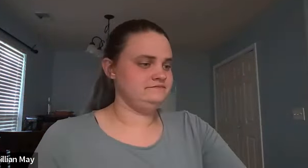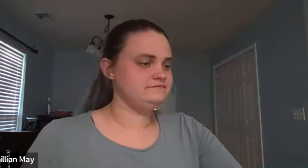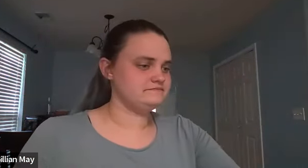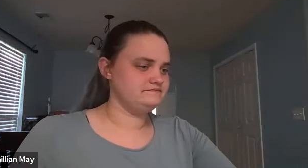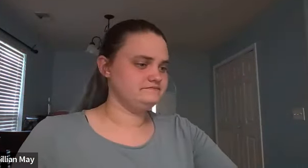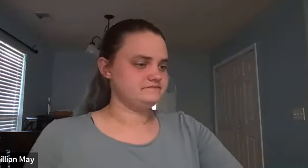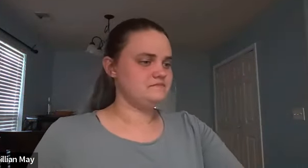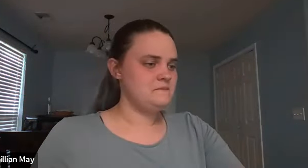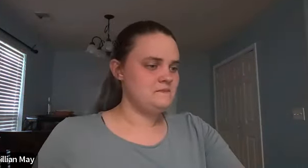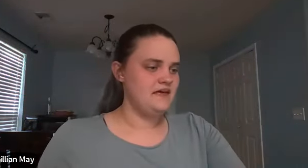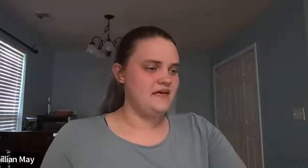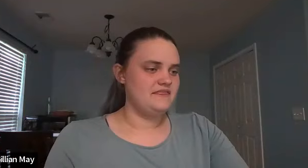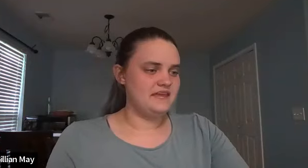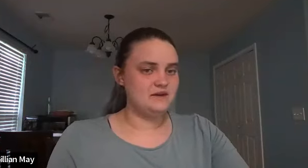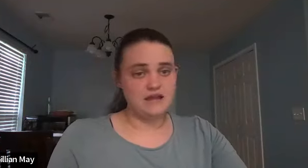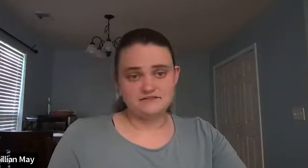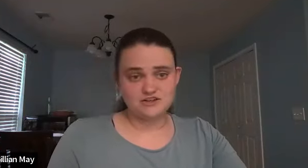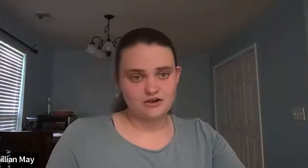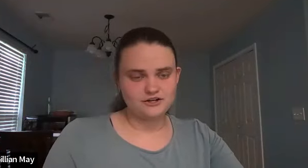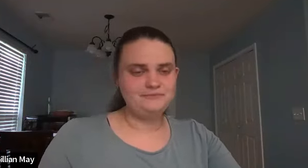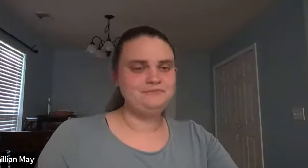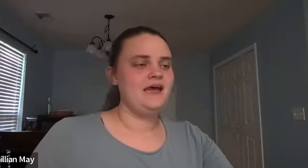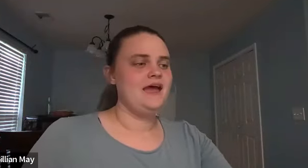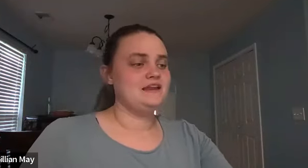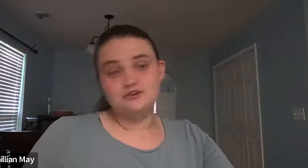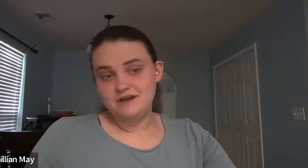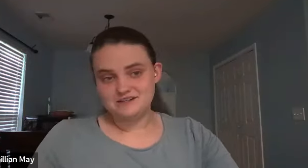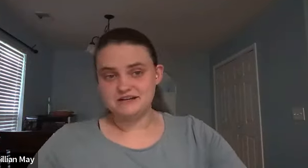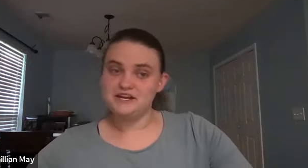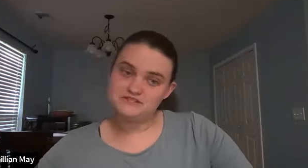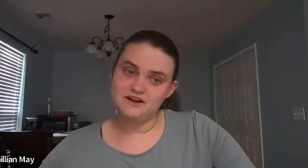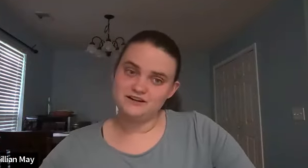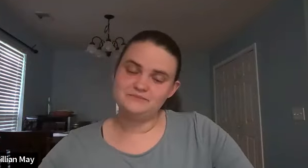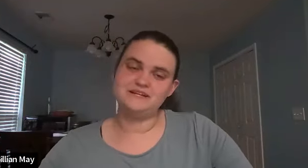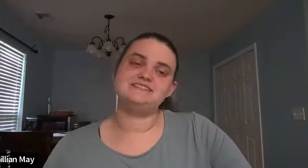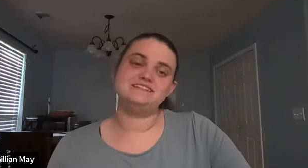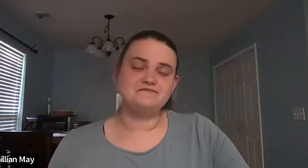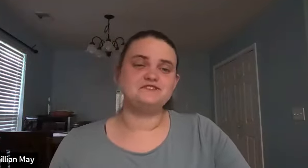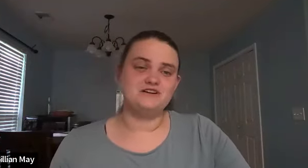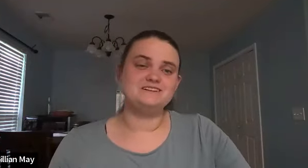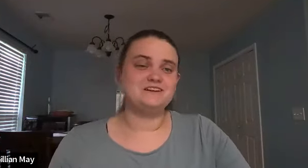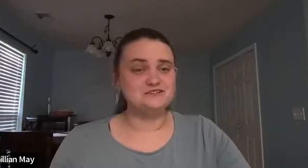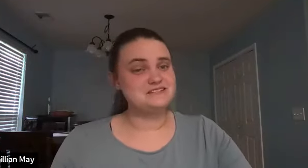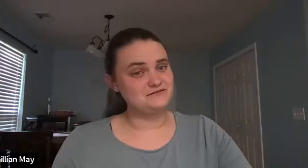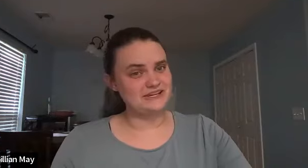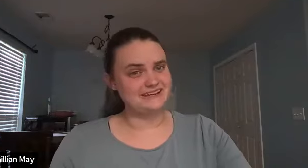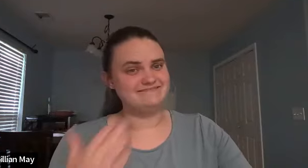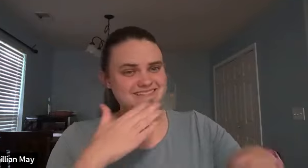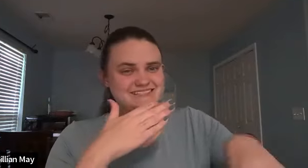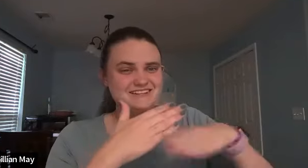Mm-hmm. Then we have soccer. Now you guys already know soccer because the sign for soccer is also the sign for kick.